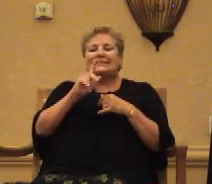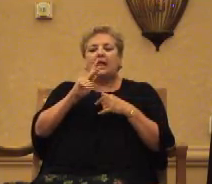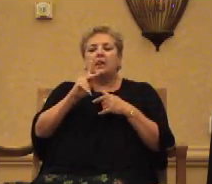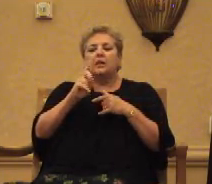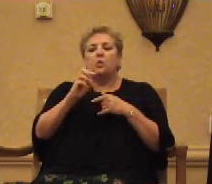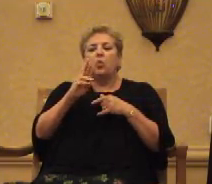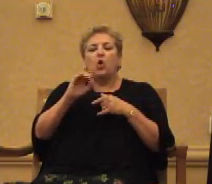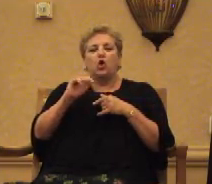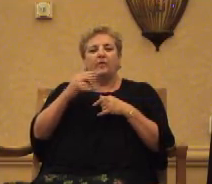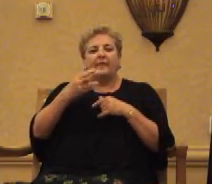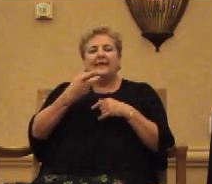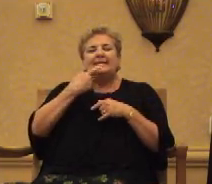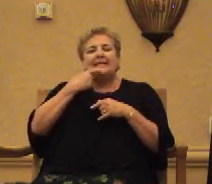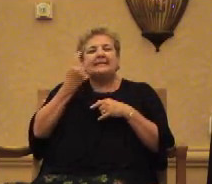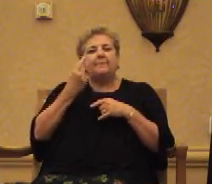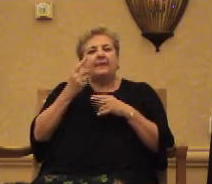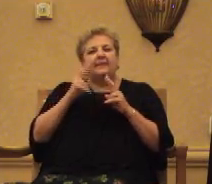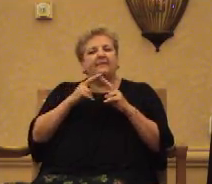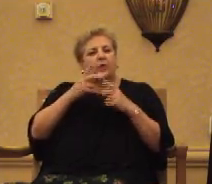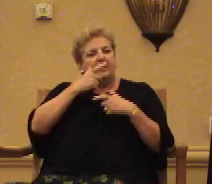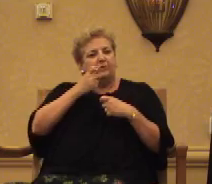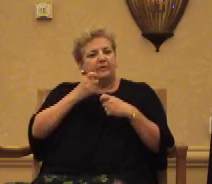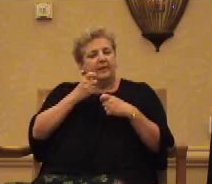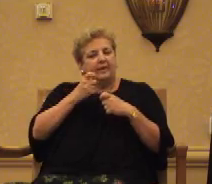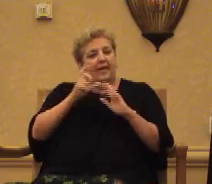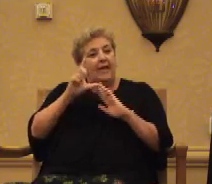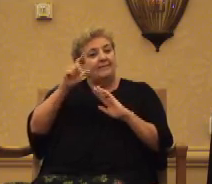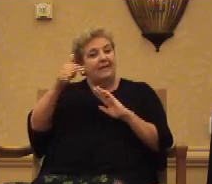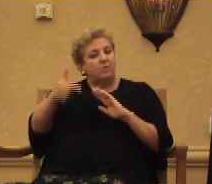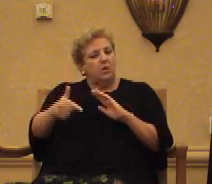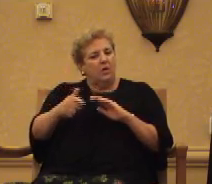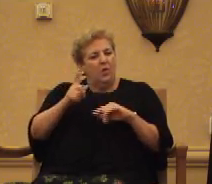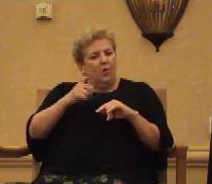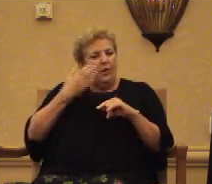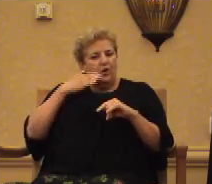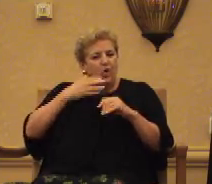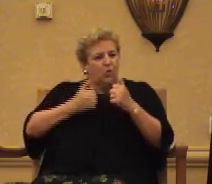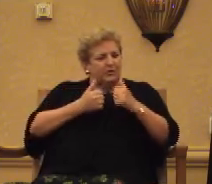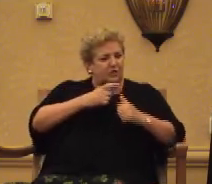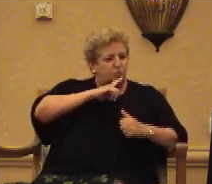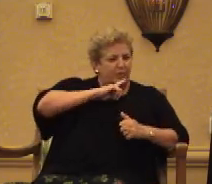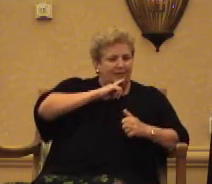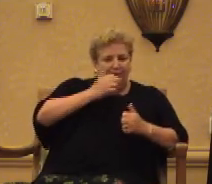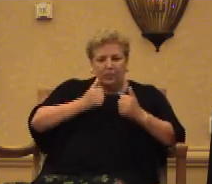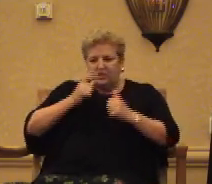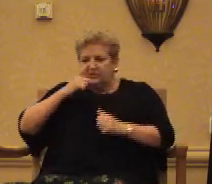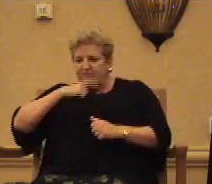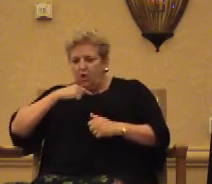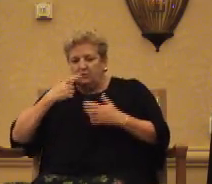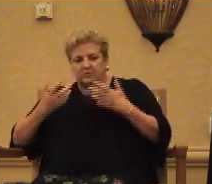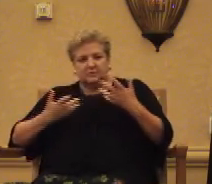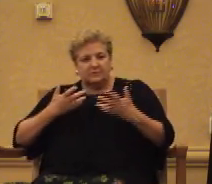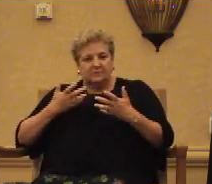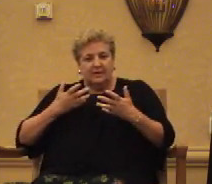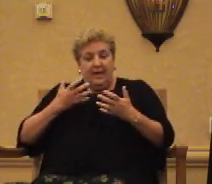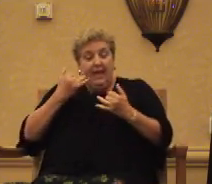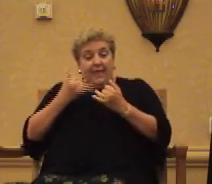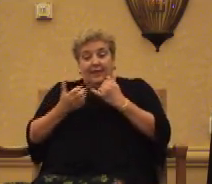a time, we can't differentiate the true from the false. The reality of the last couple years of my drinking is that there was